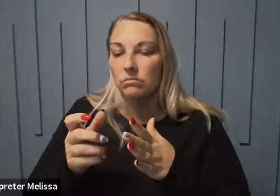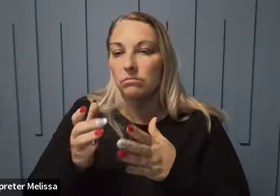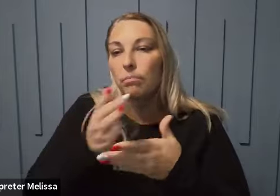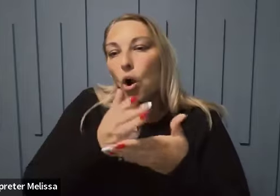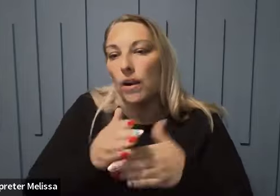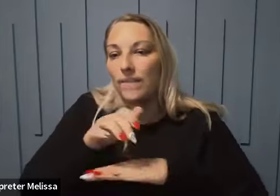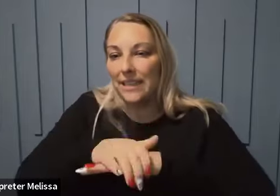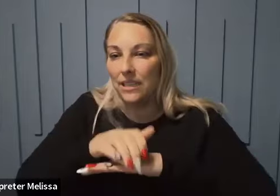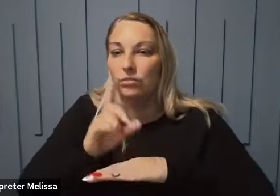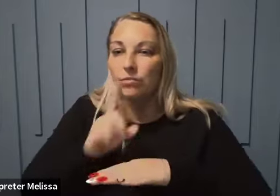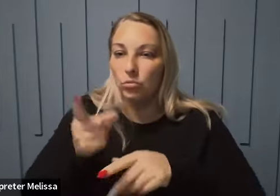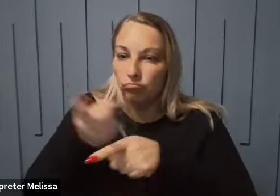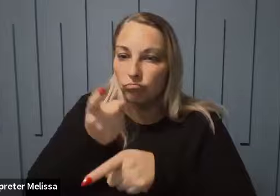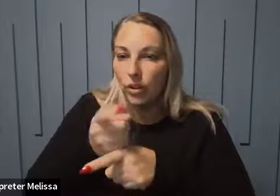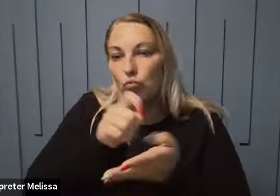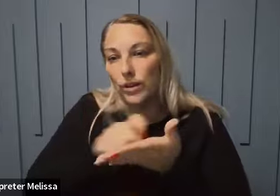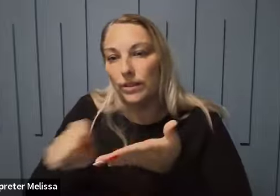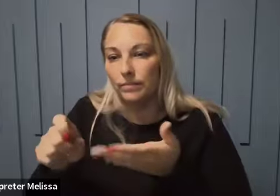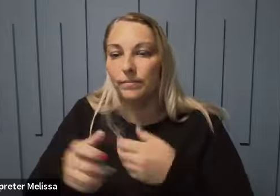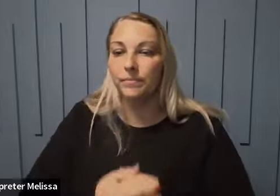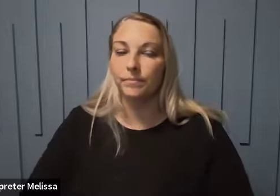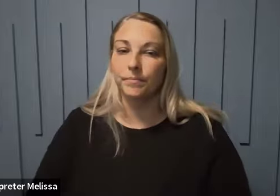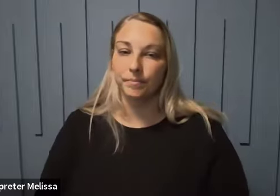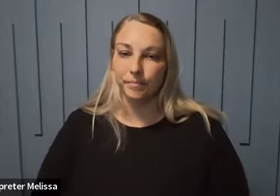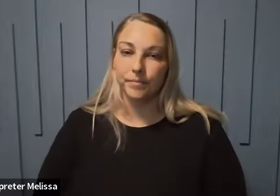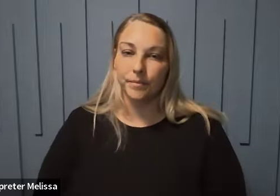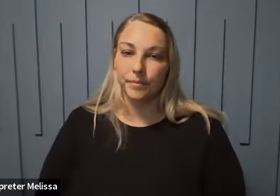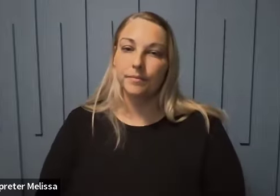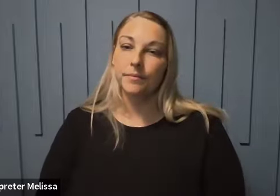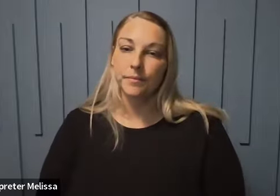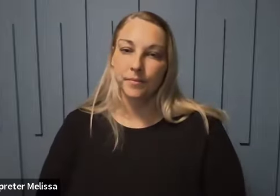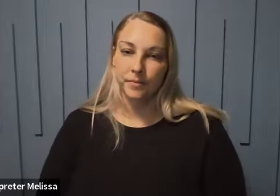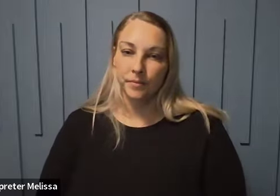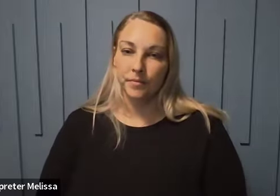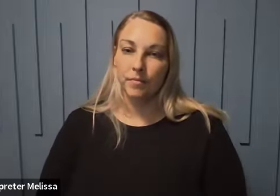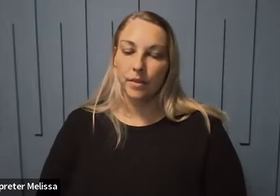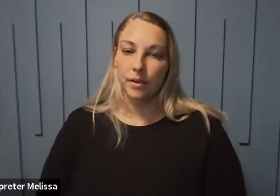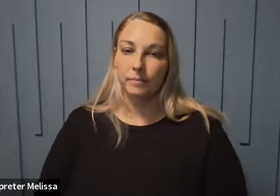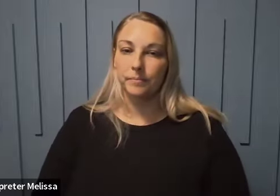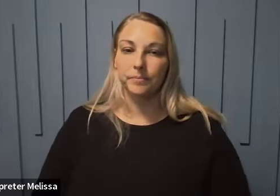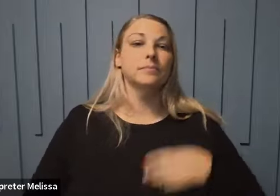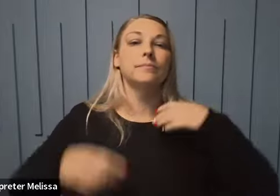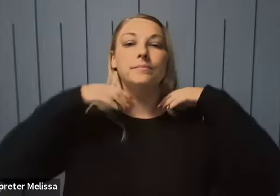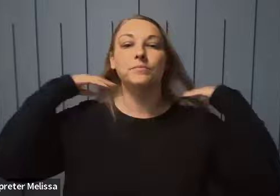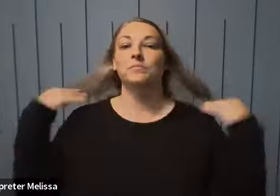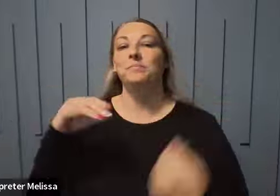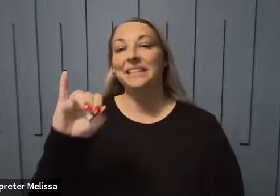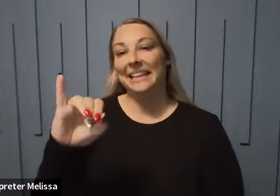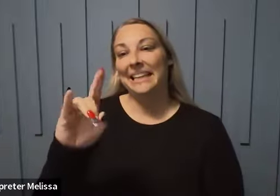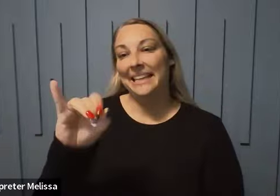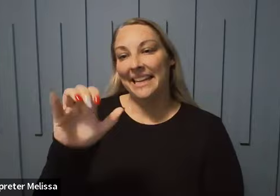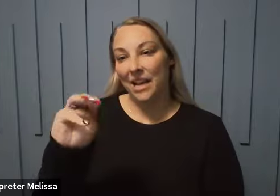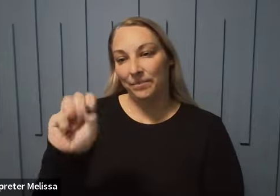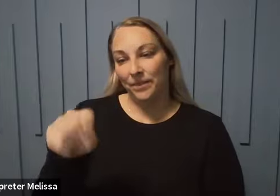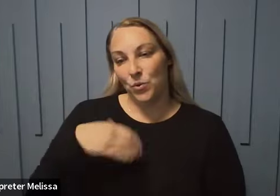English correctly in its written form. Idioms. We've